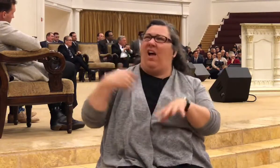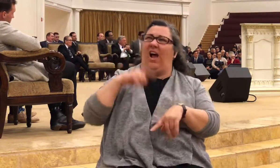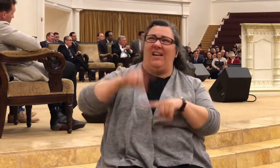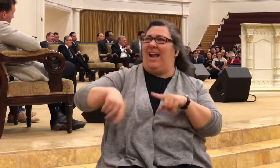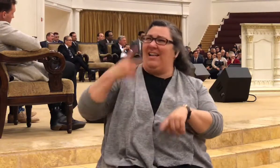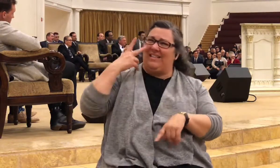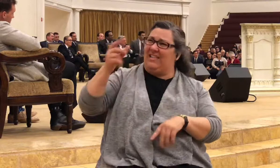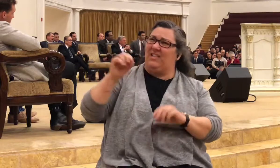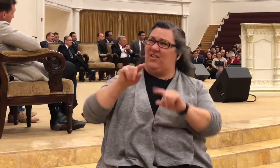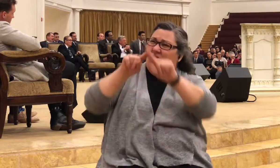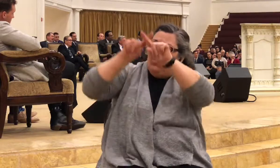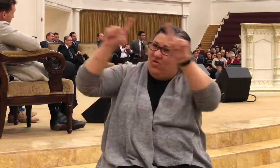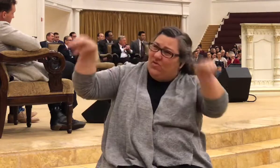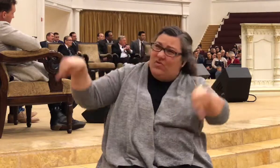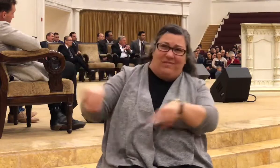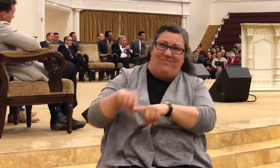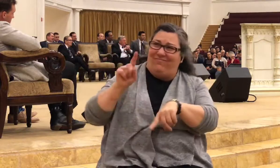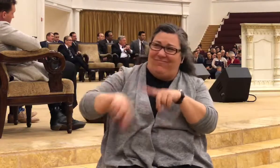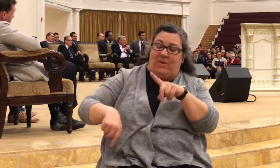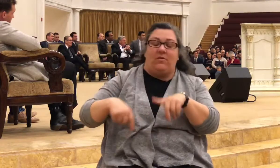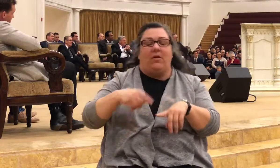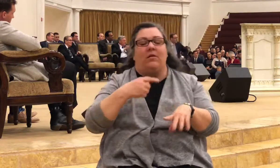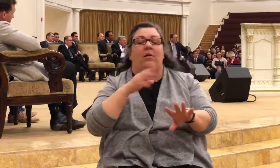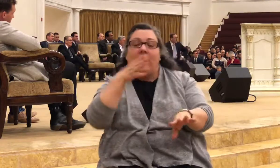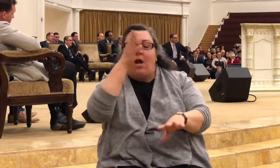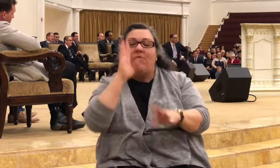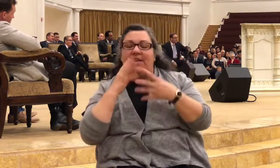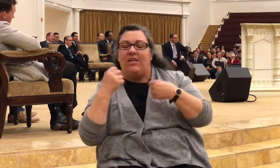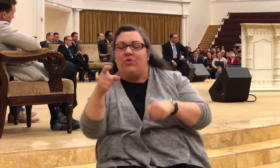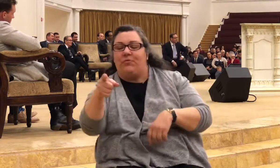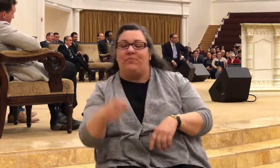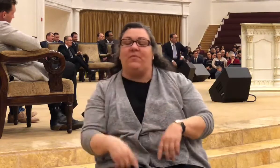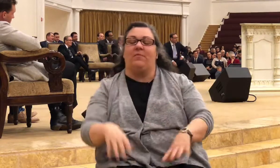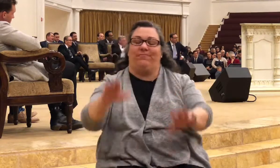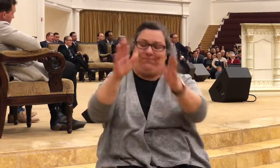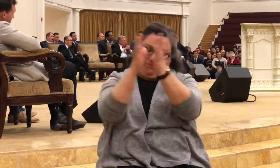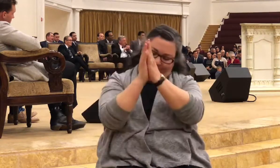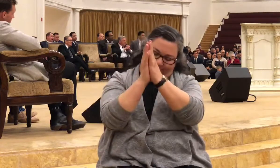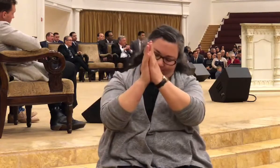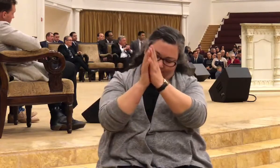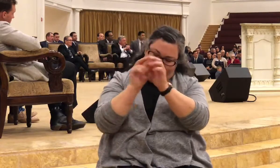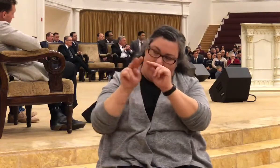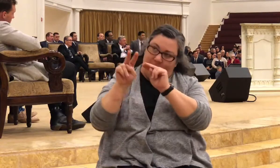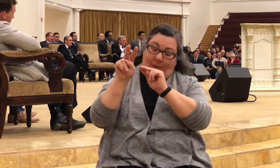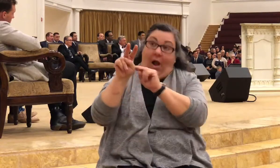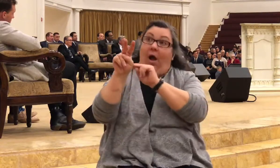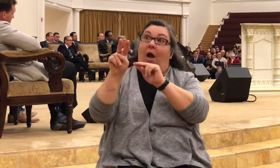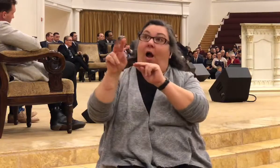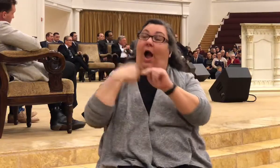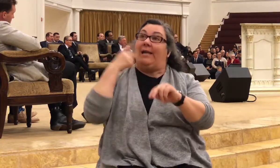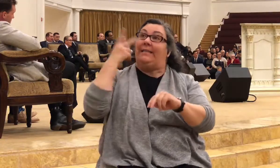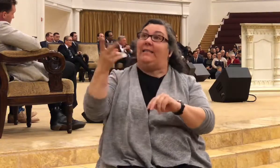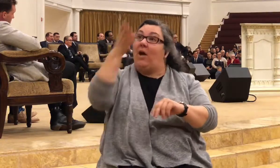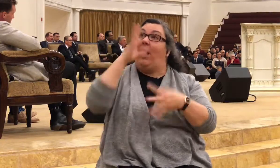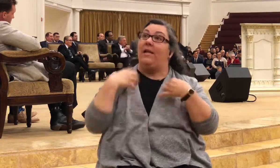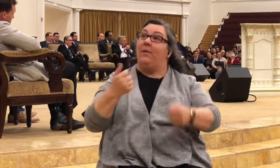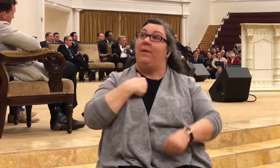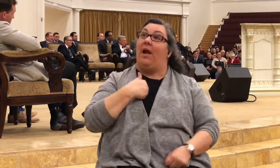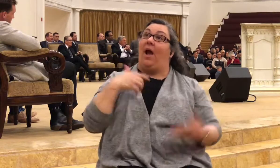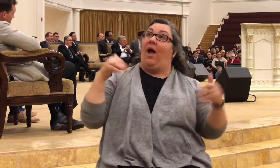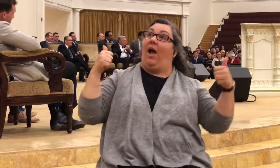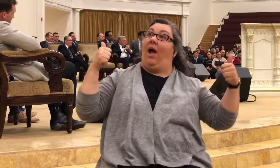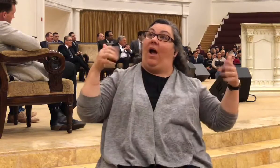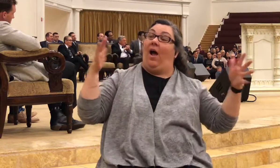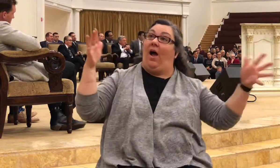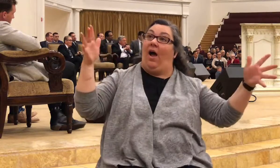really see the screen. And I said, well, God's going to heal you. And we began to pray. And then she all of a sudden she looked, she said, I can see the screen now. God healed my body. And